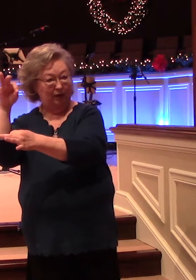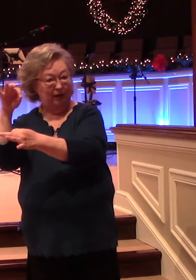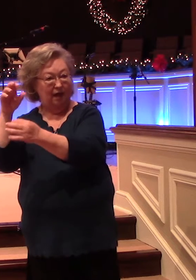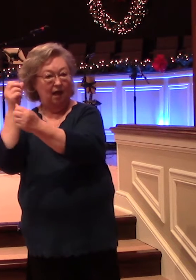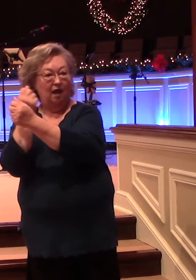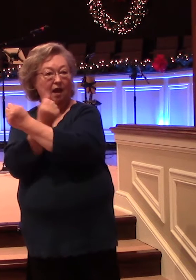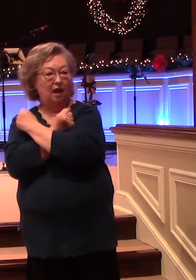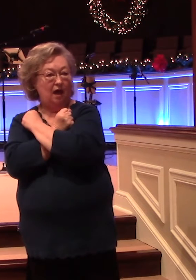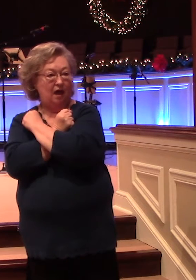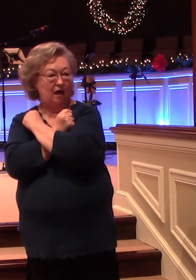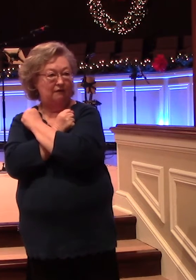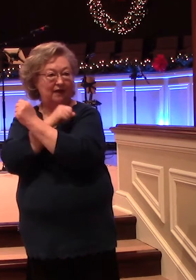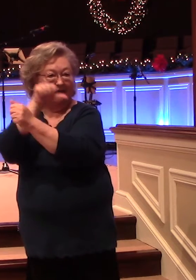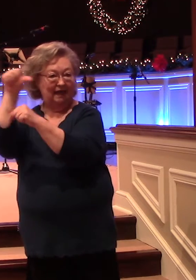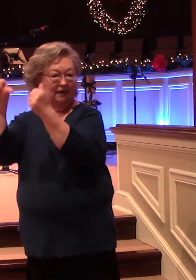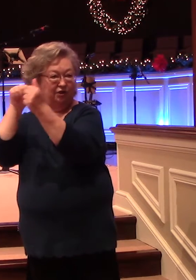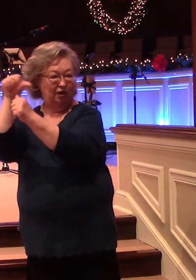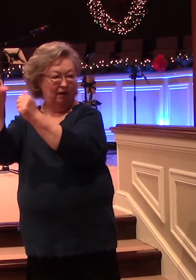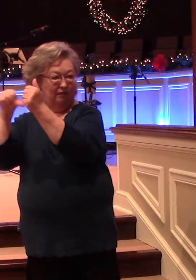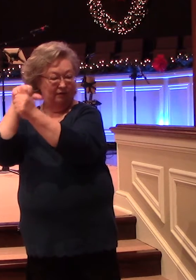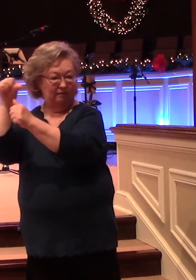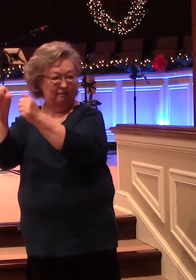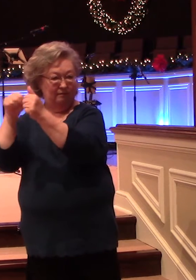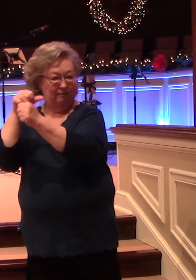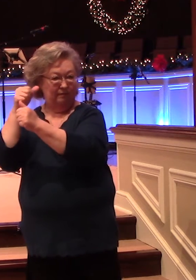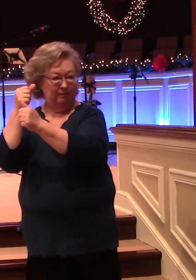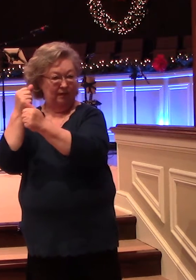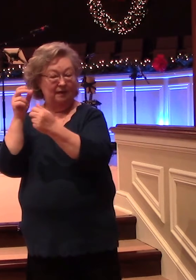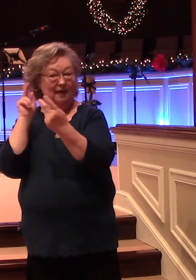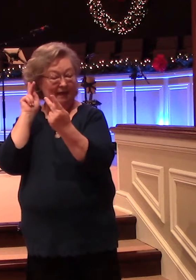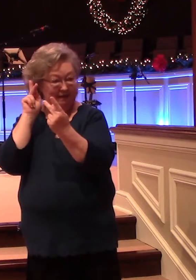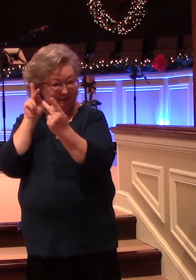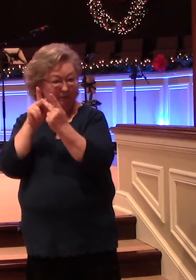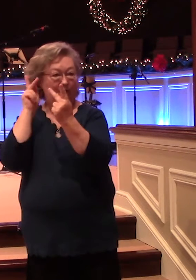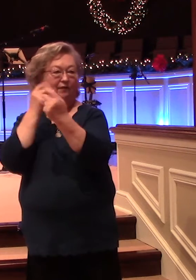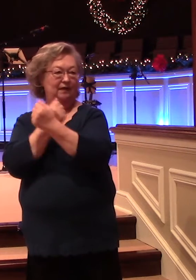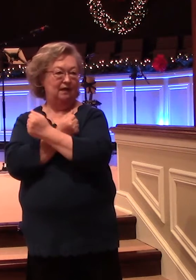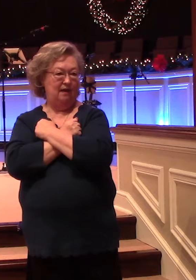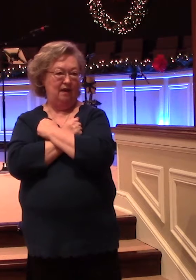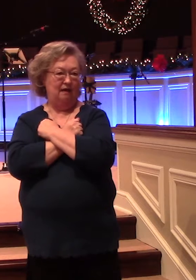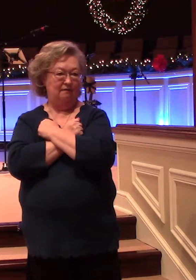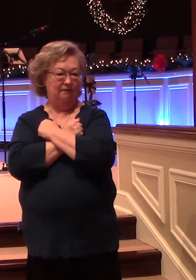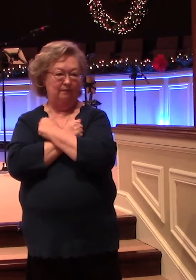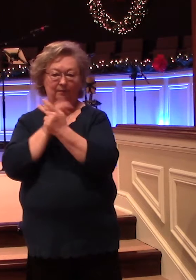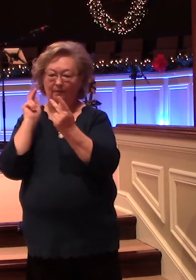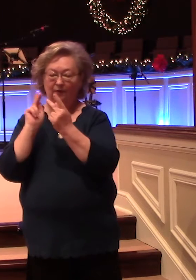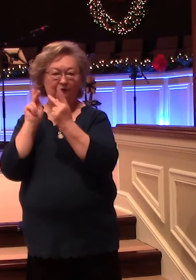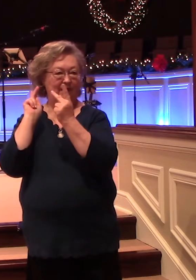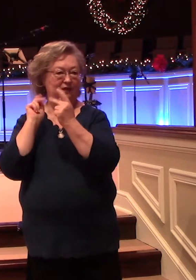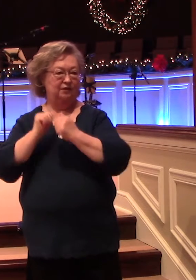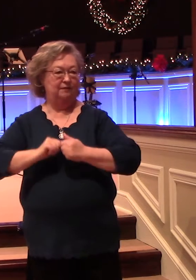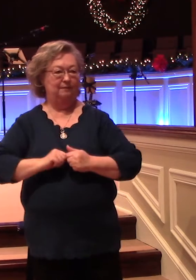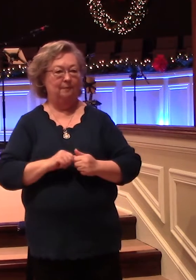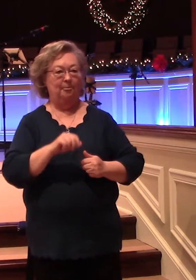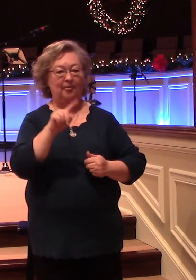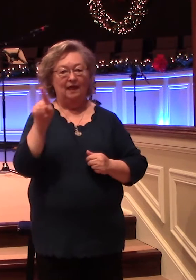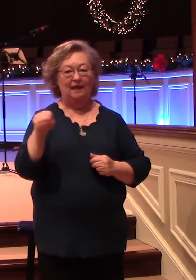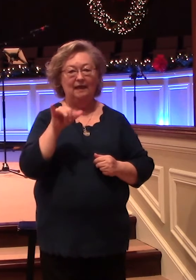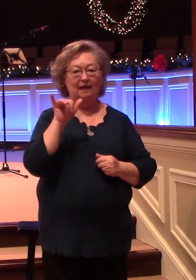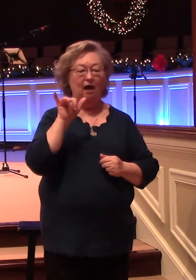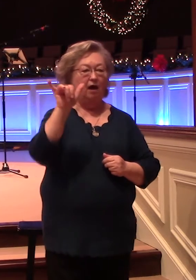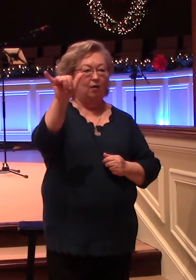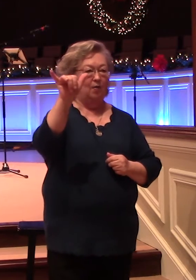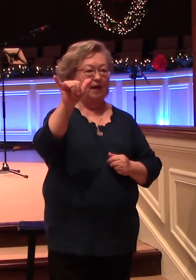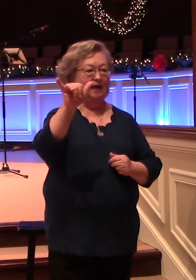Perfect. That's why the Bible talks about perfect love. It's perfection. Eternally giving.